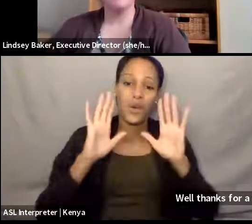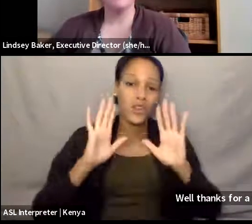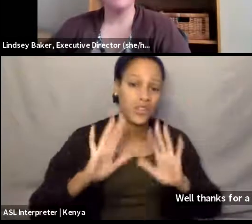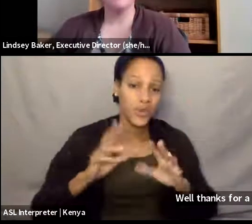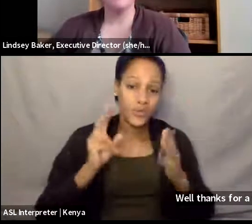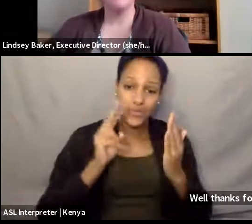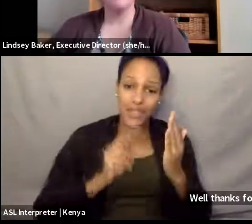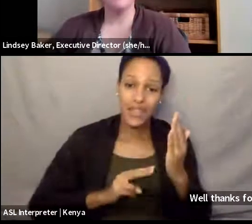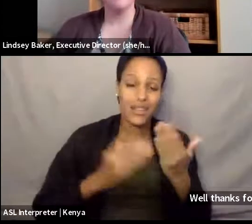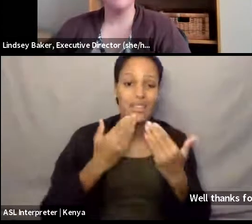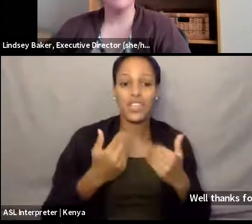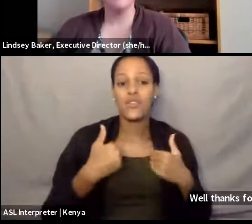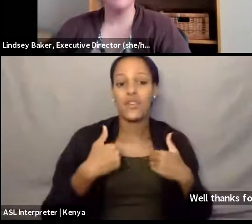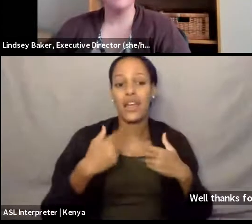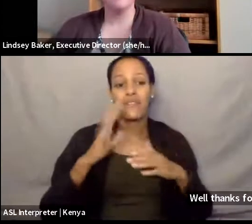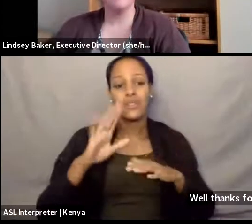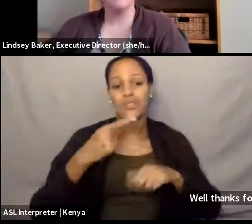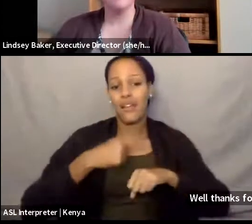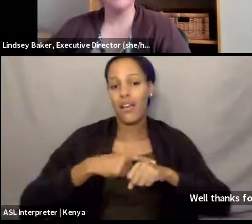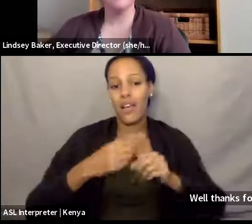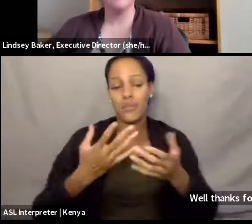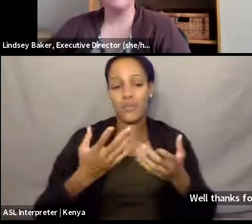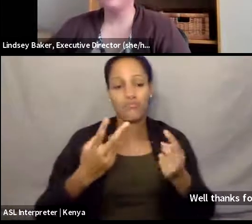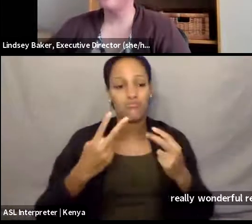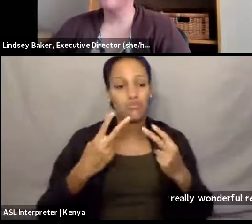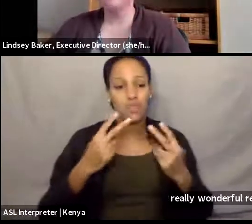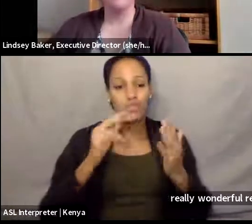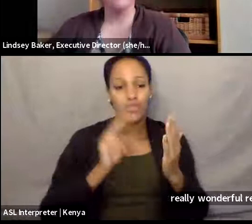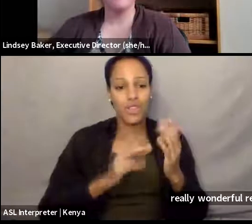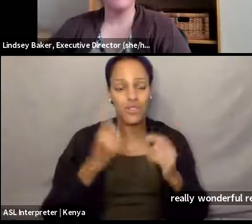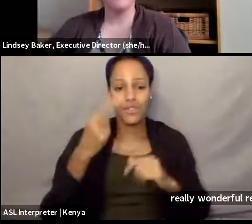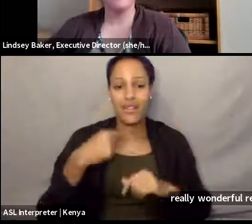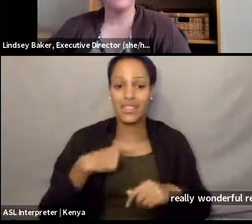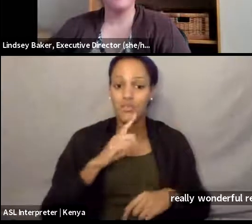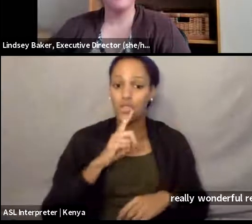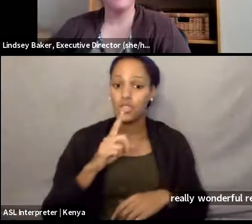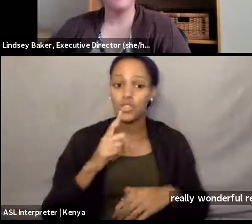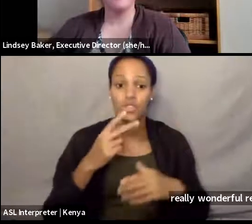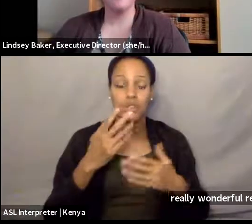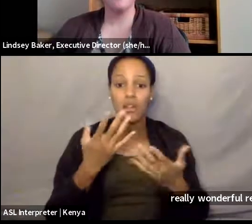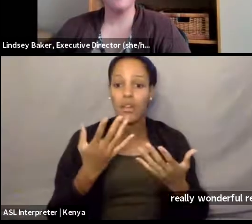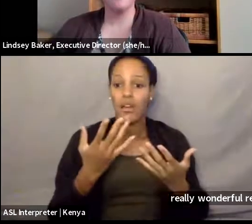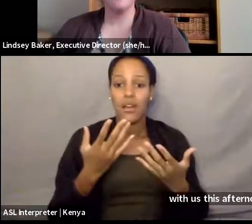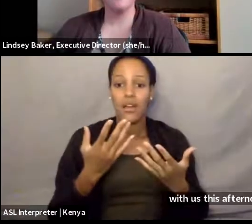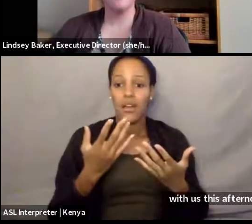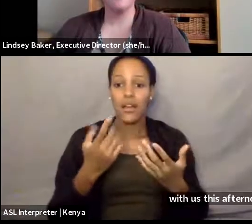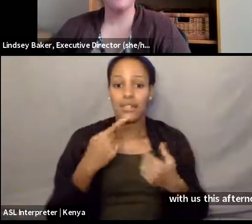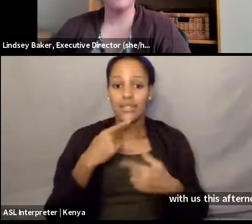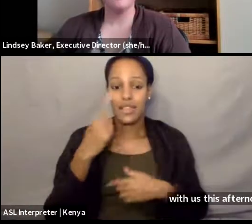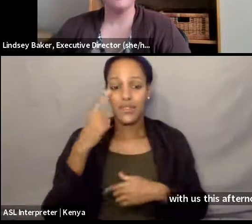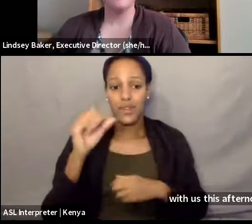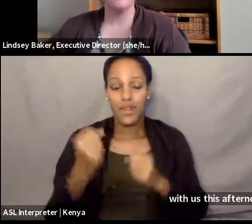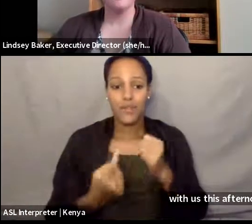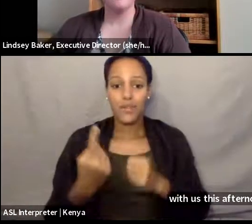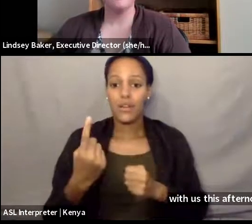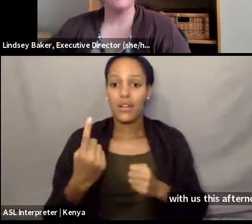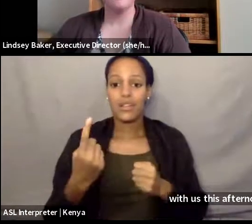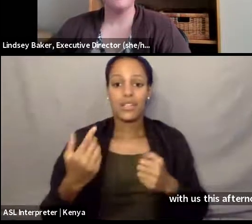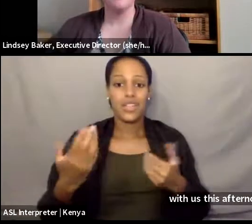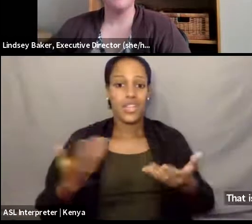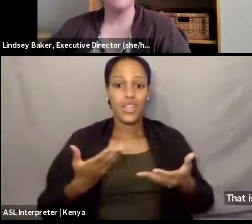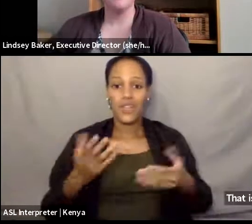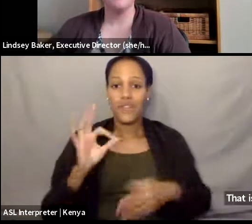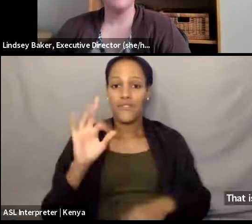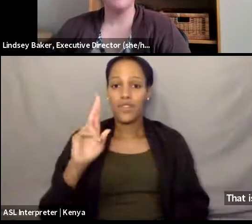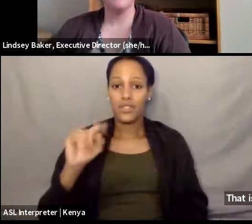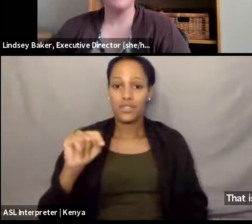for spending some time with us this afternoon. And I'm sure I speak for everybody that is on this end. Really, really a